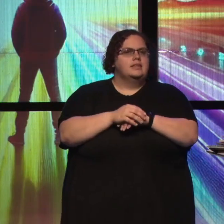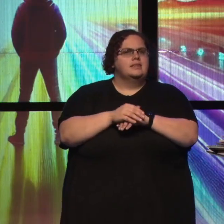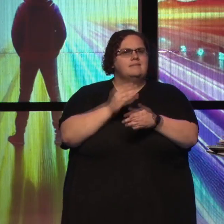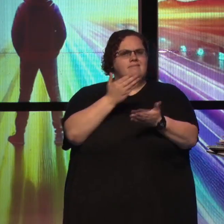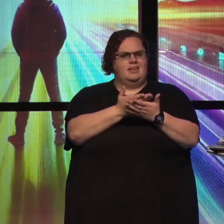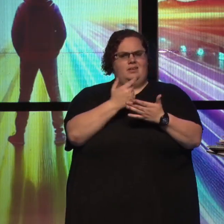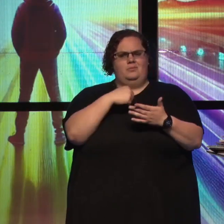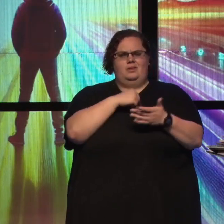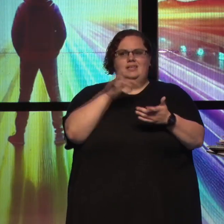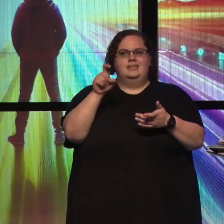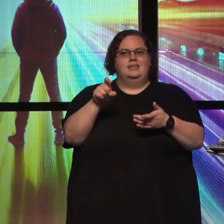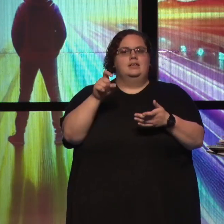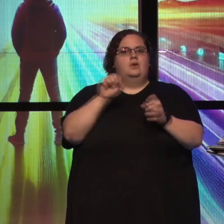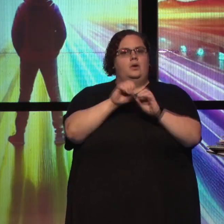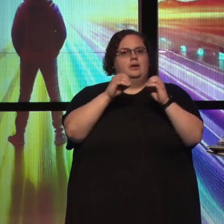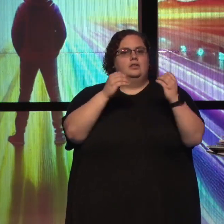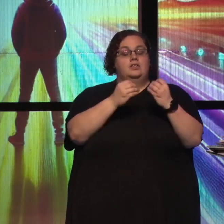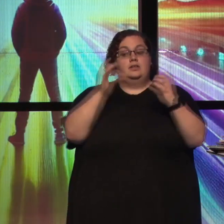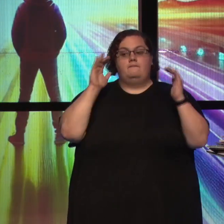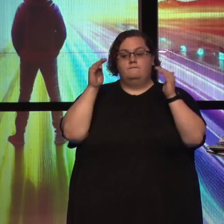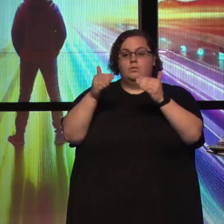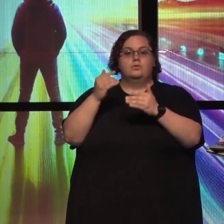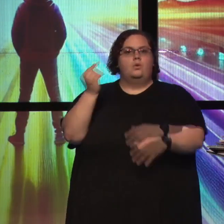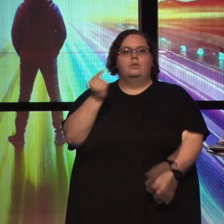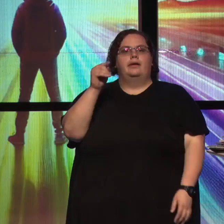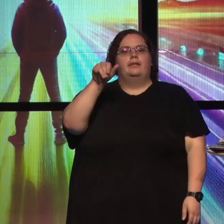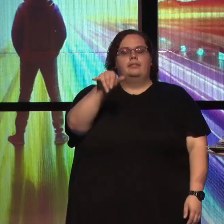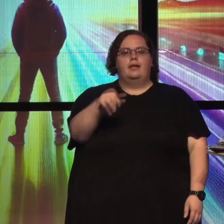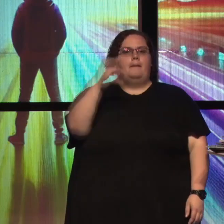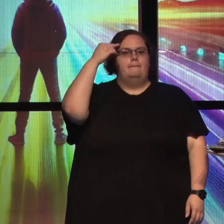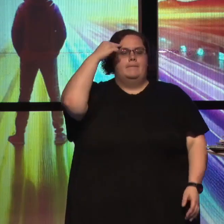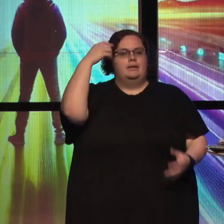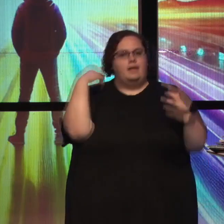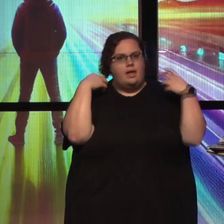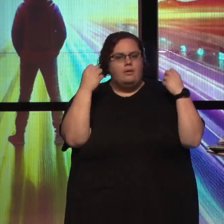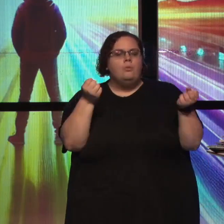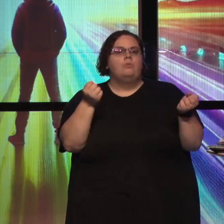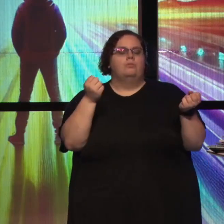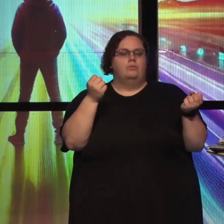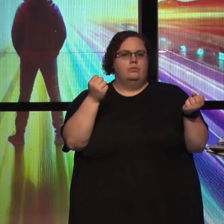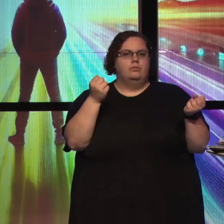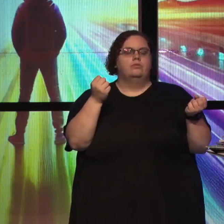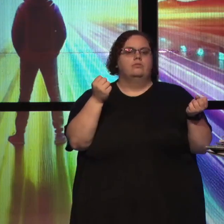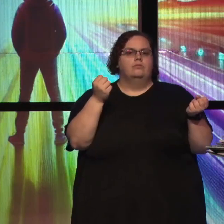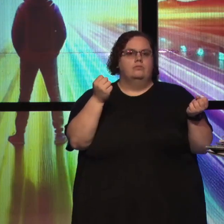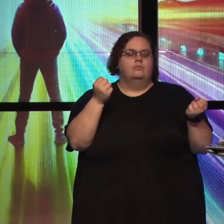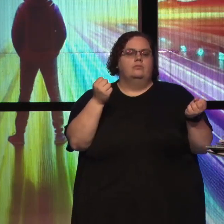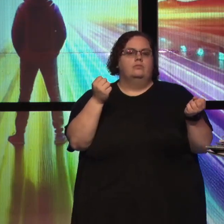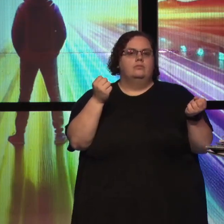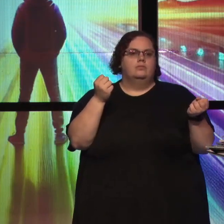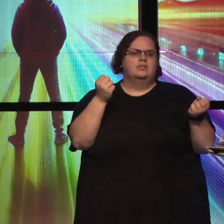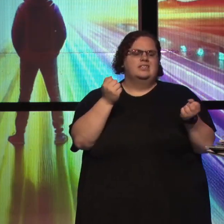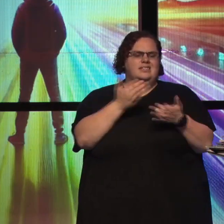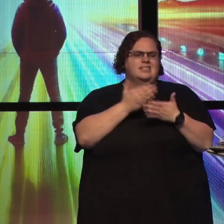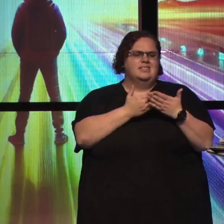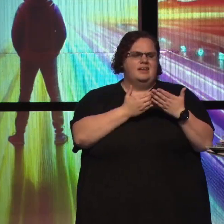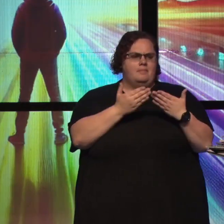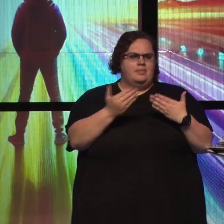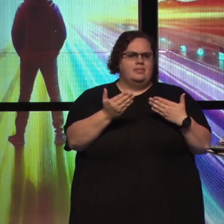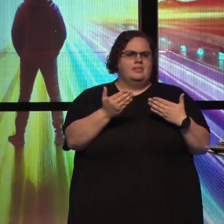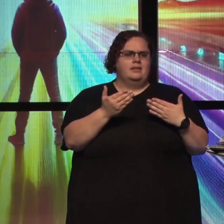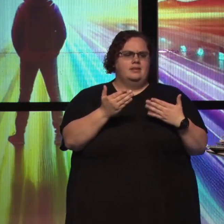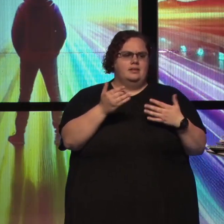organization that focuses solely on mental health and suicide prevention for those that have served our country tells us there's something about this